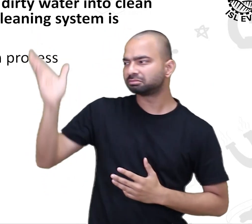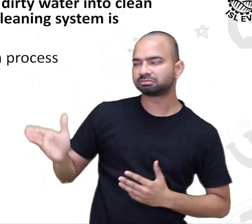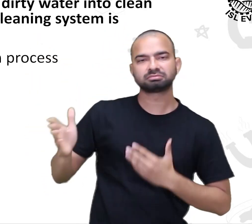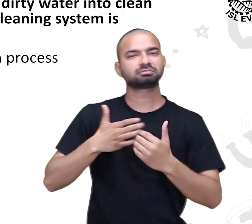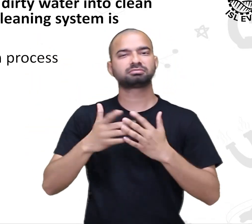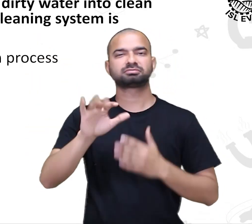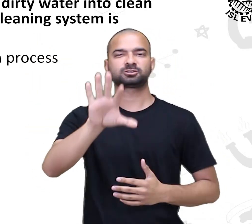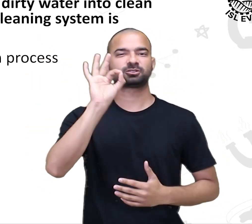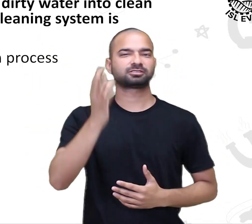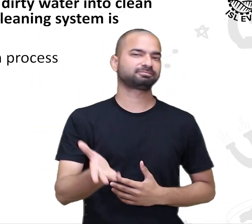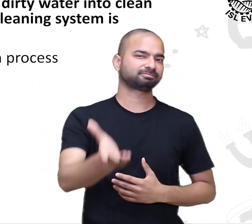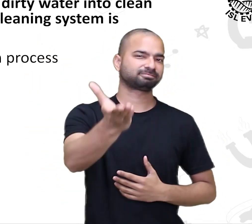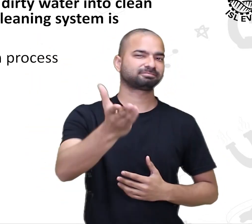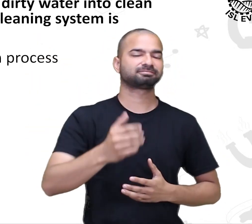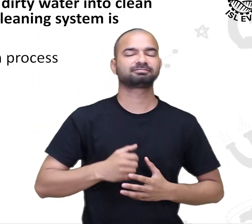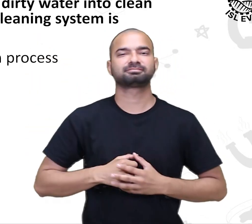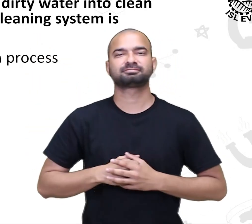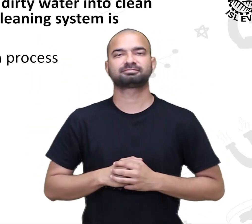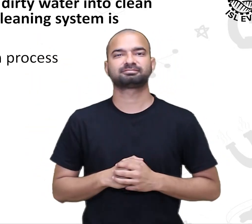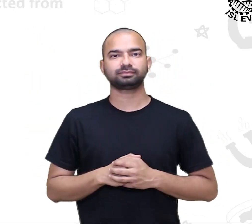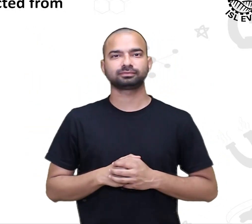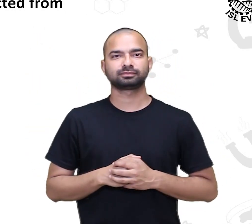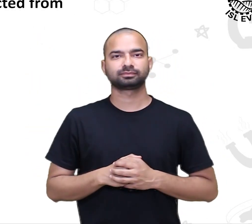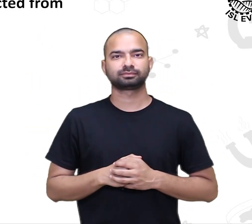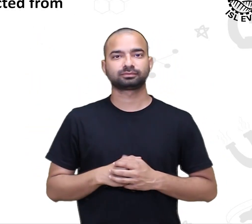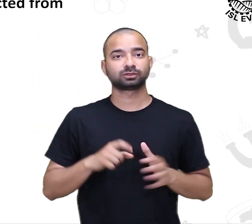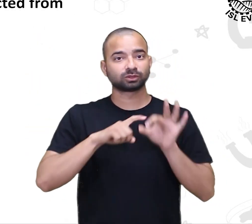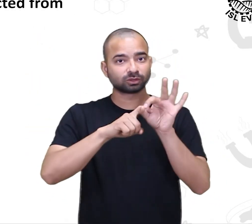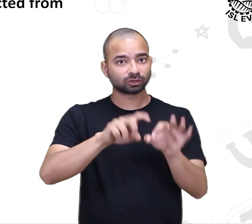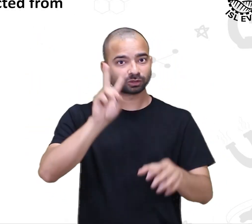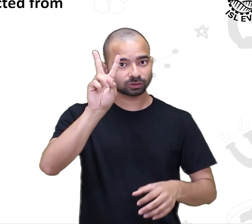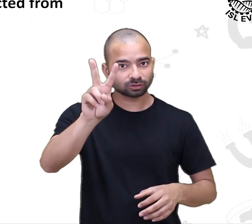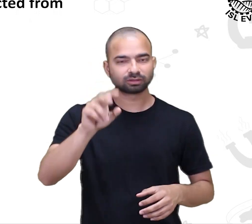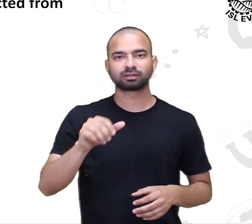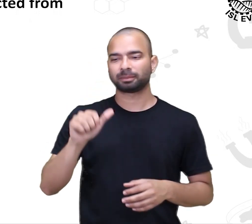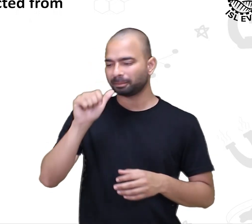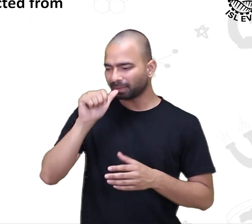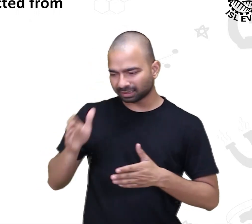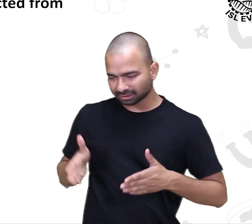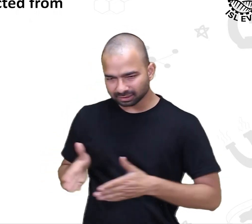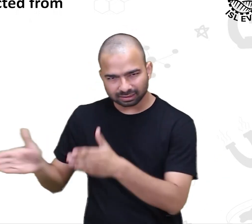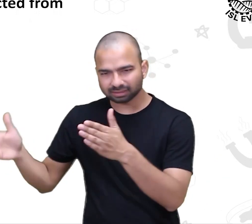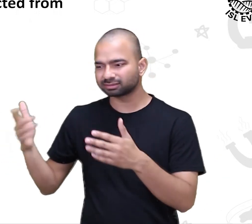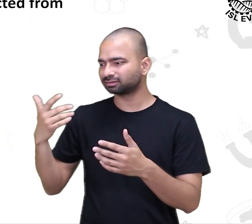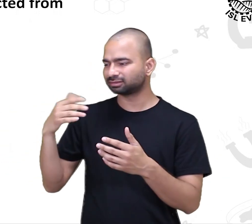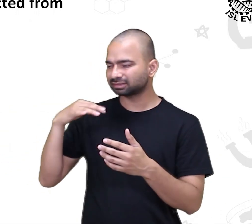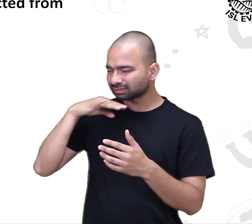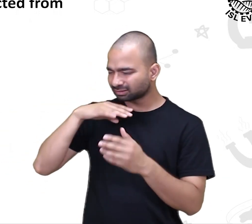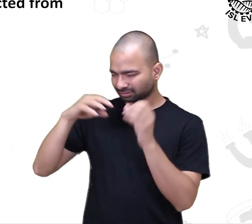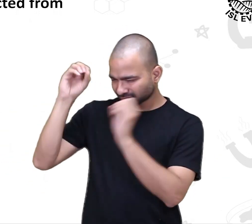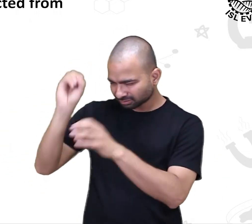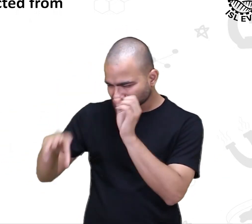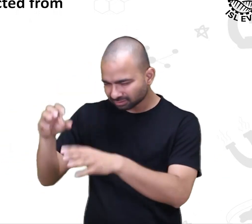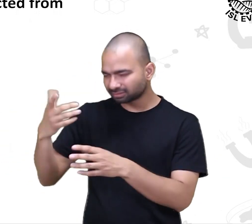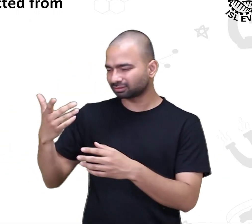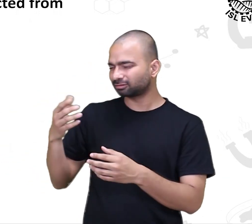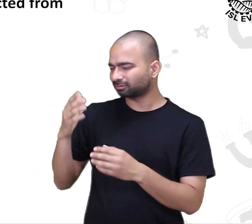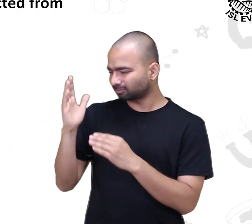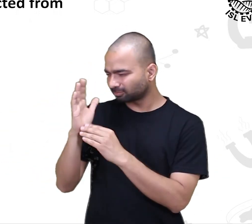which of the following option is correct? Question number 2. The debris that